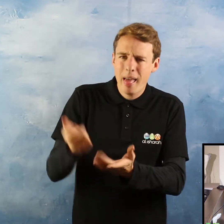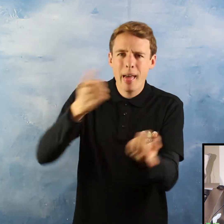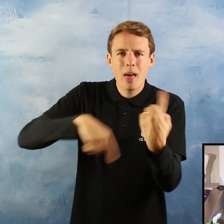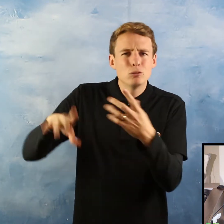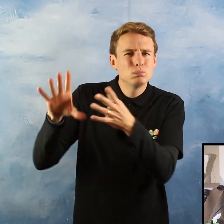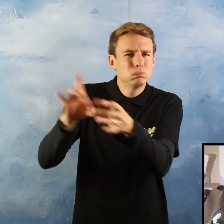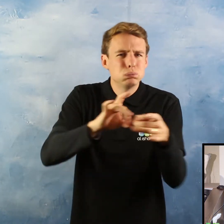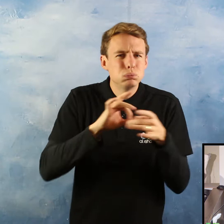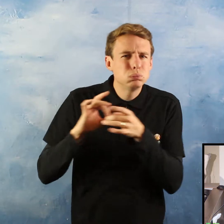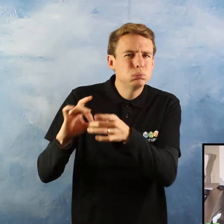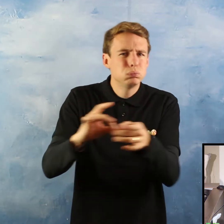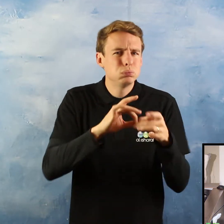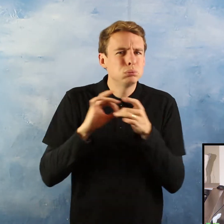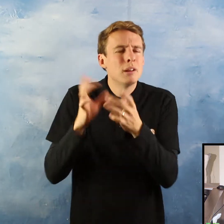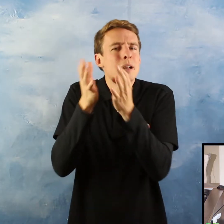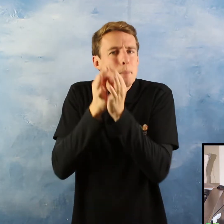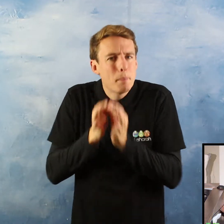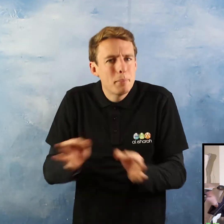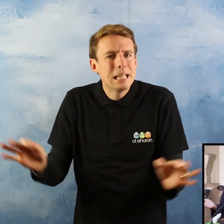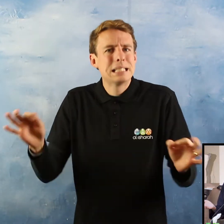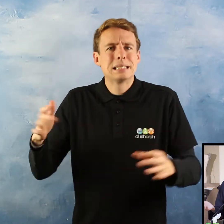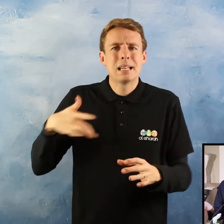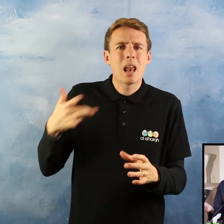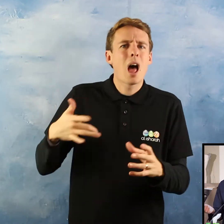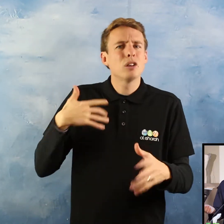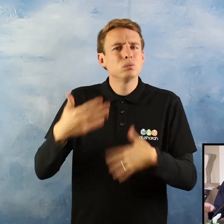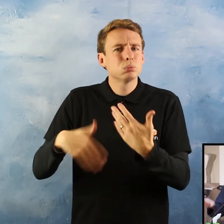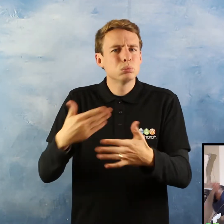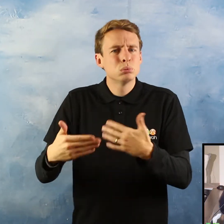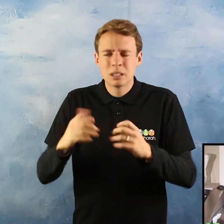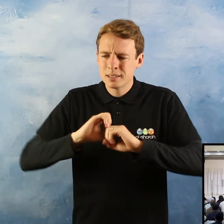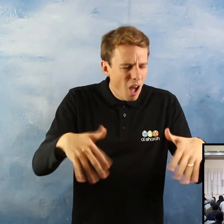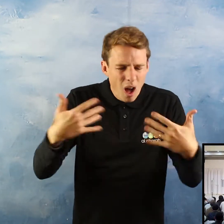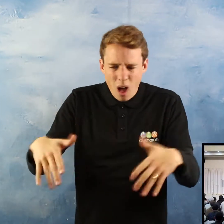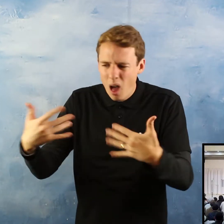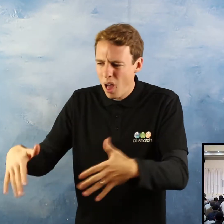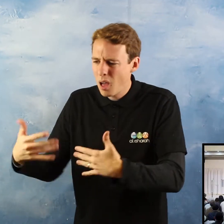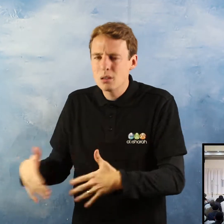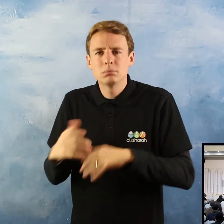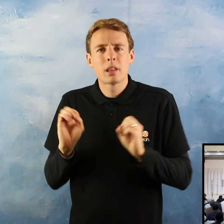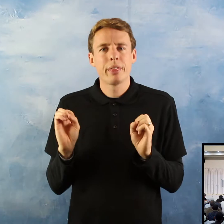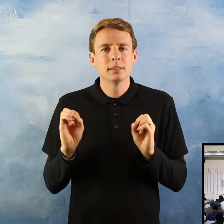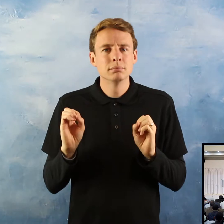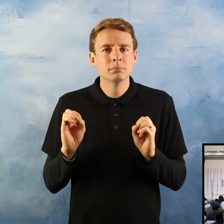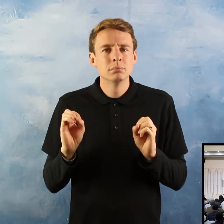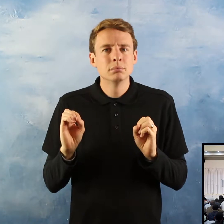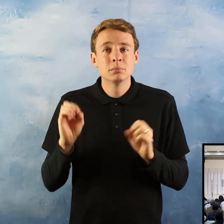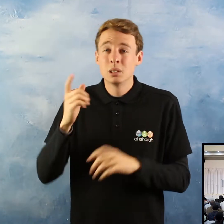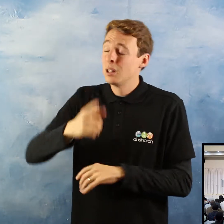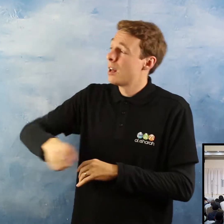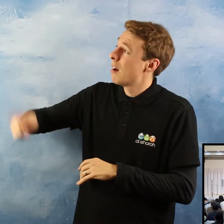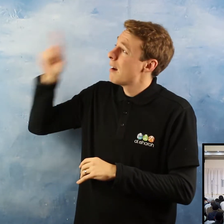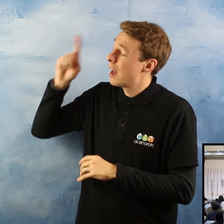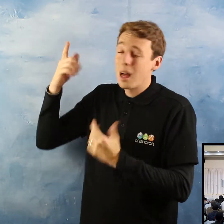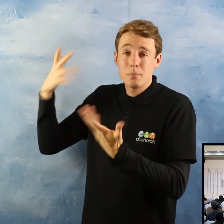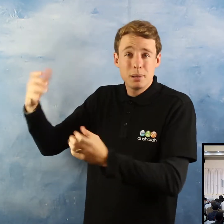peacefully in a beautiful way. We don't harm each other. So all this haram, whatever Islam